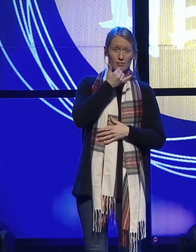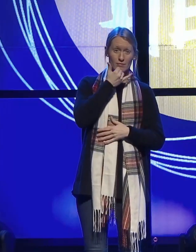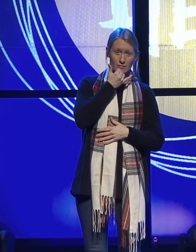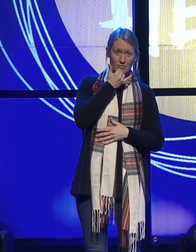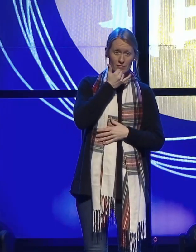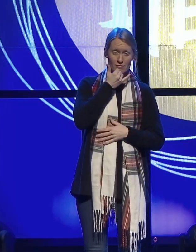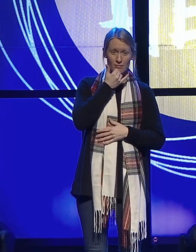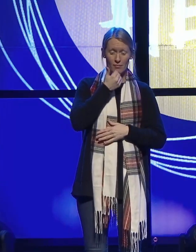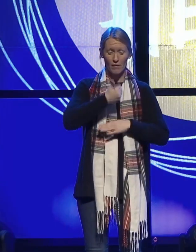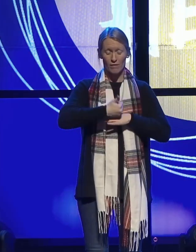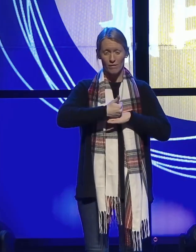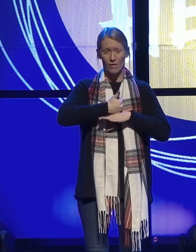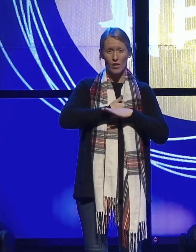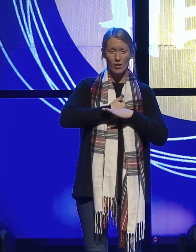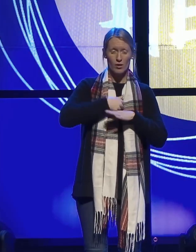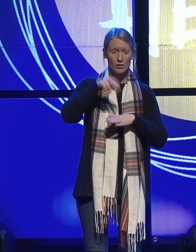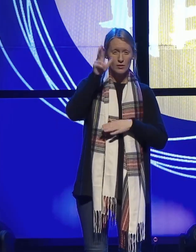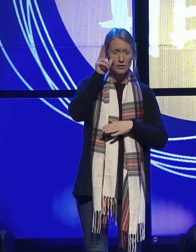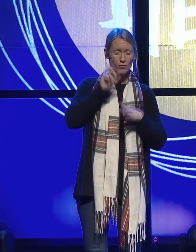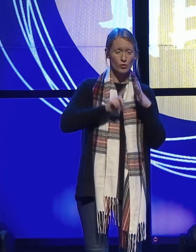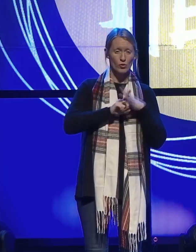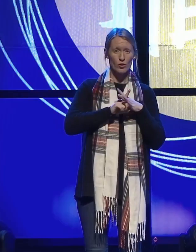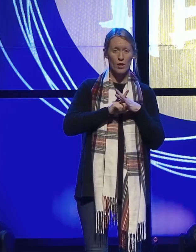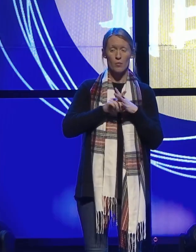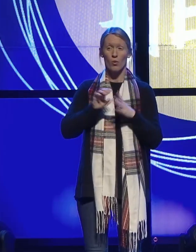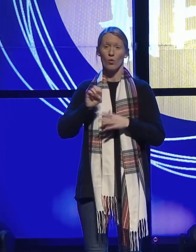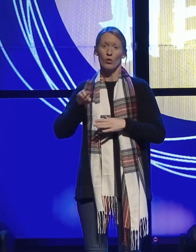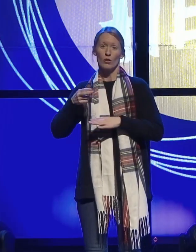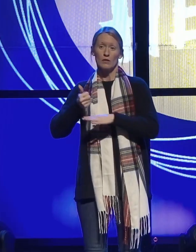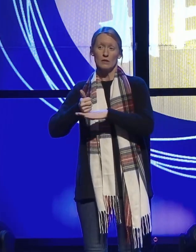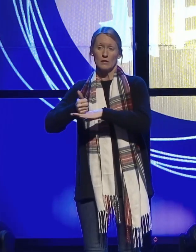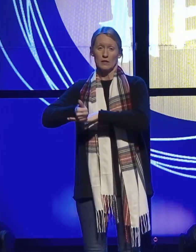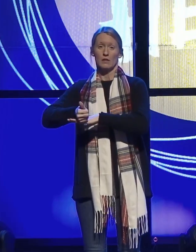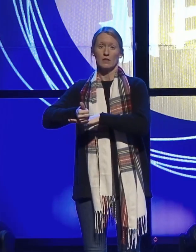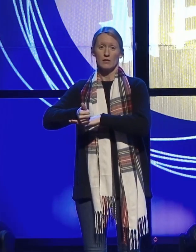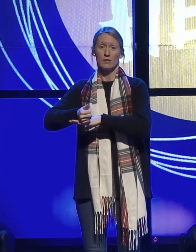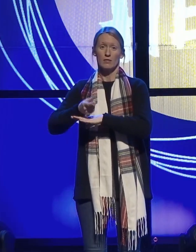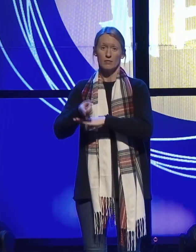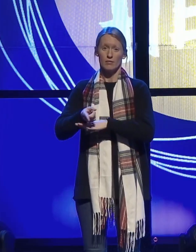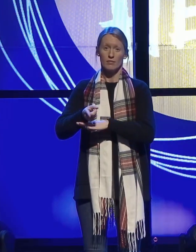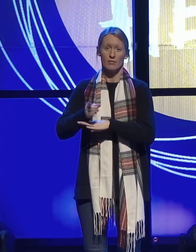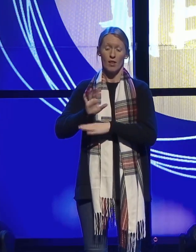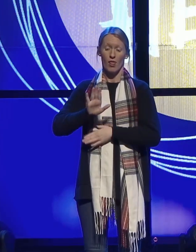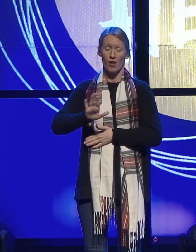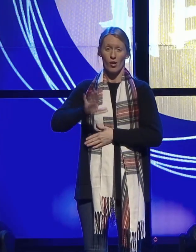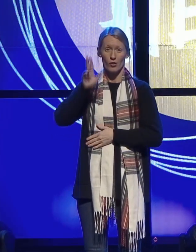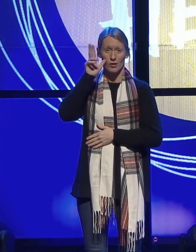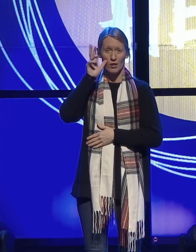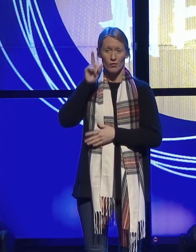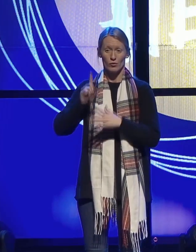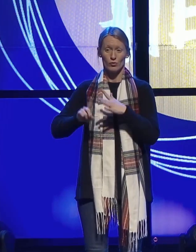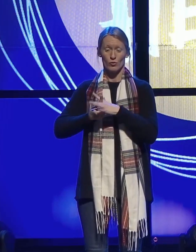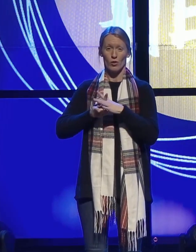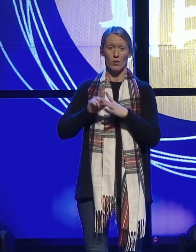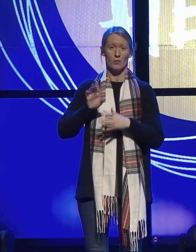up, or whether it's somebody else, and their devil showed up in your life,